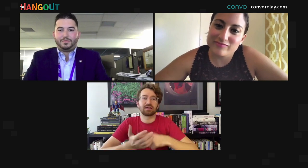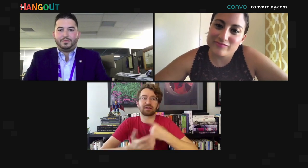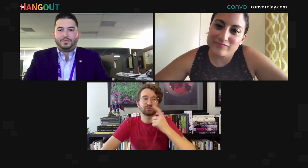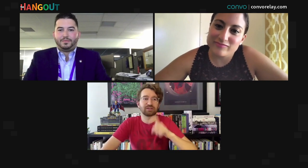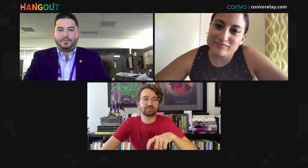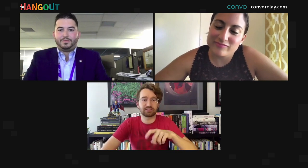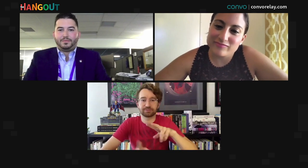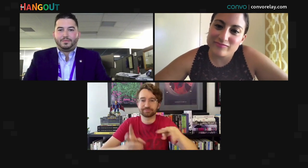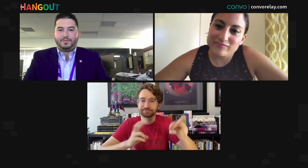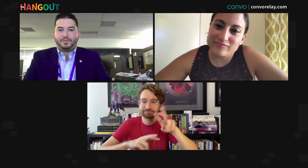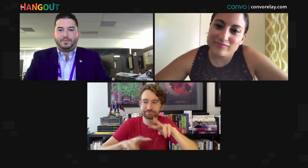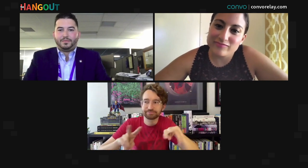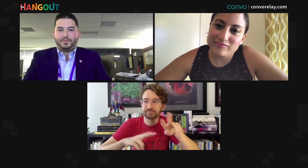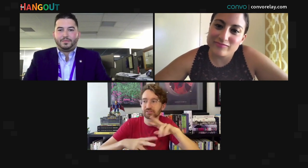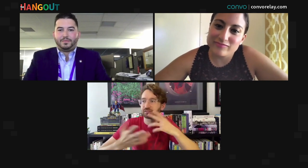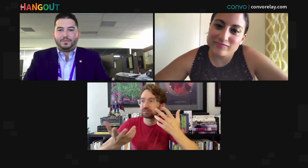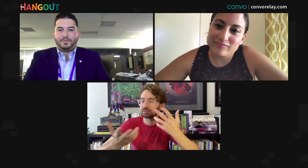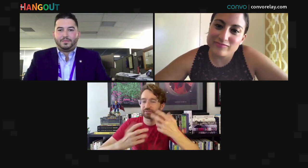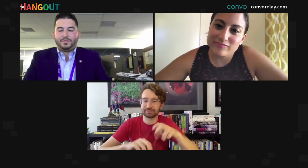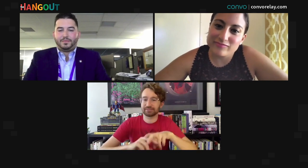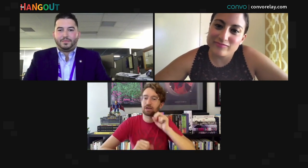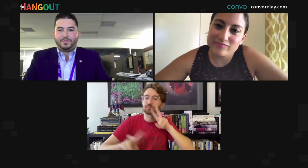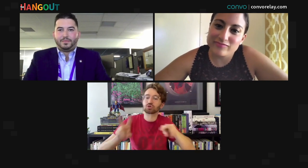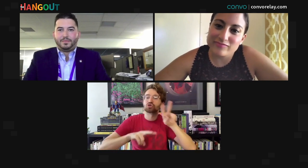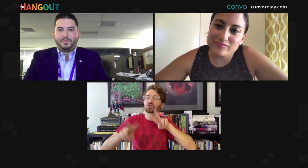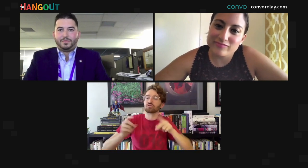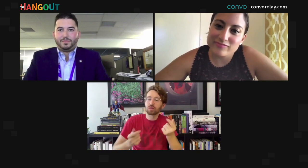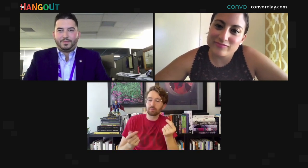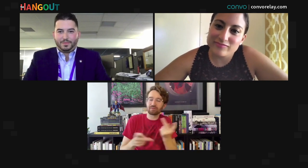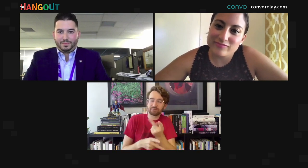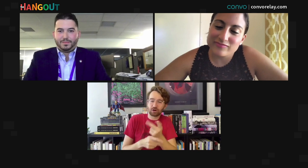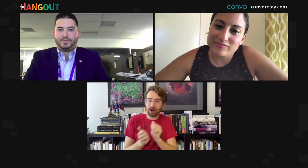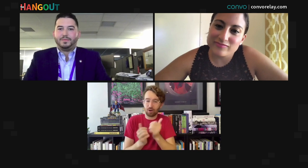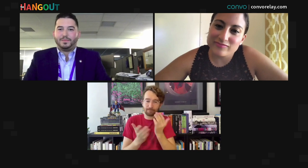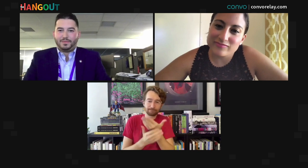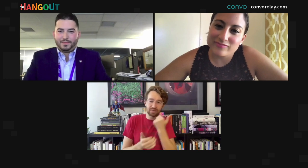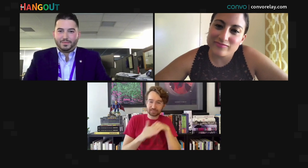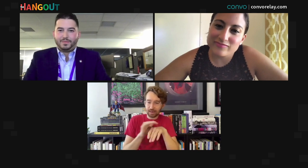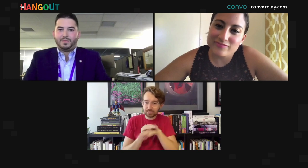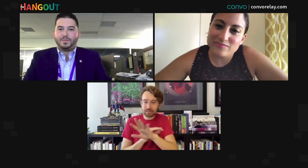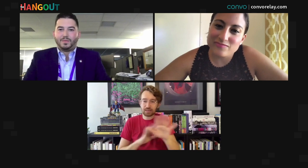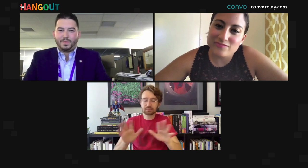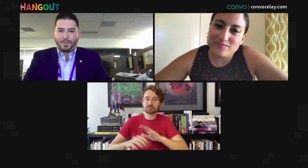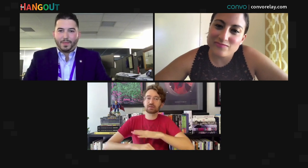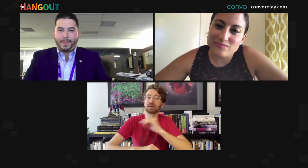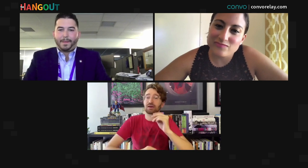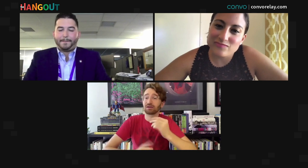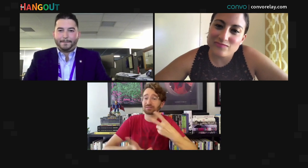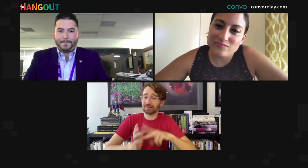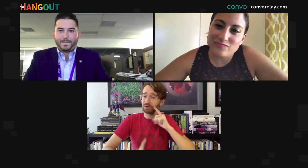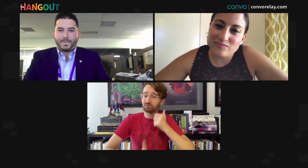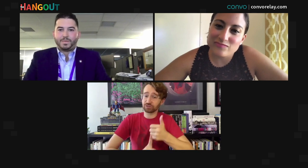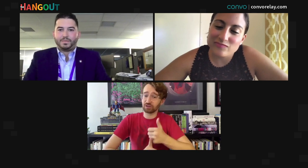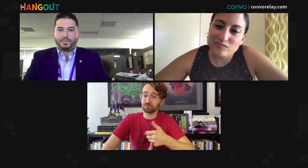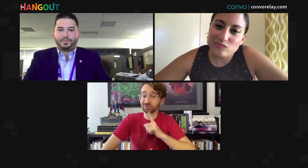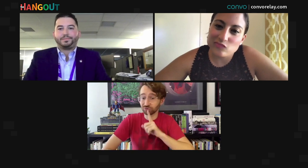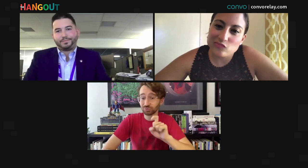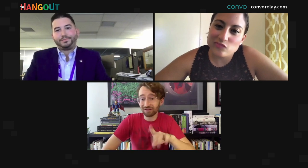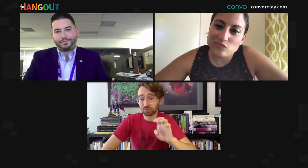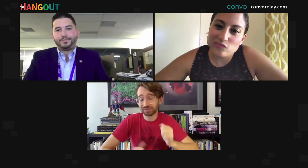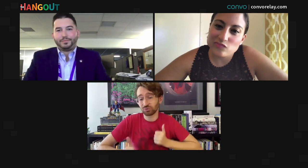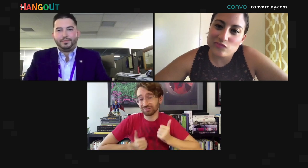You have to have thick skin and you have to roll with it. And sometimes you just have to sit and observe a little bit and figure out how to best access